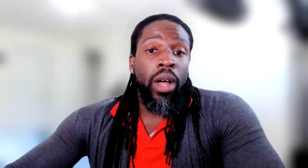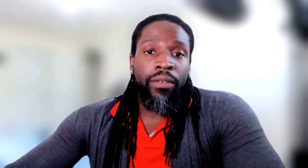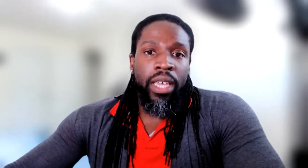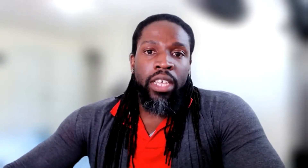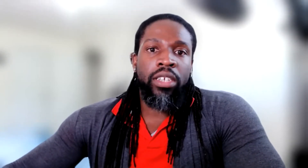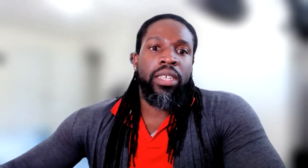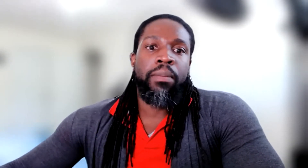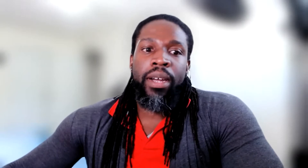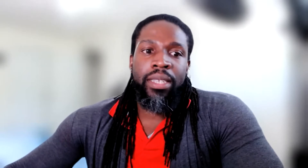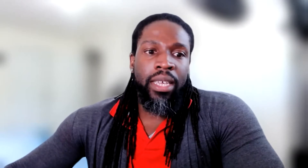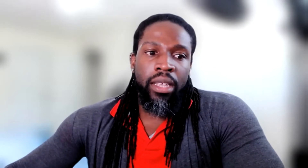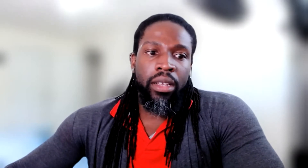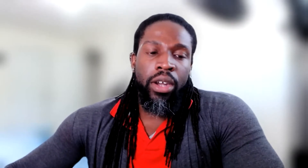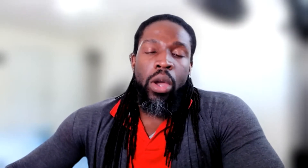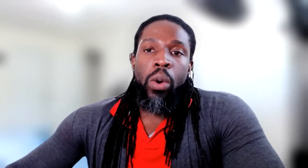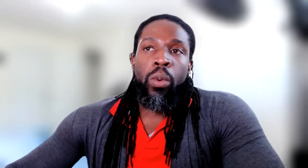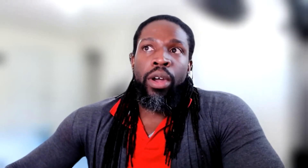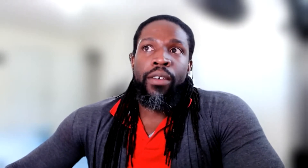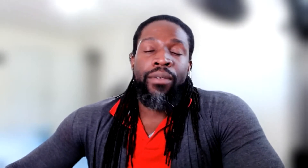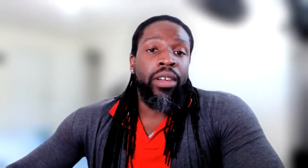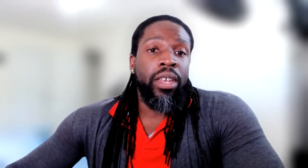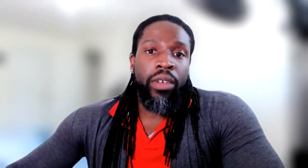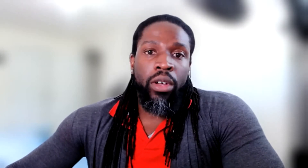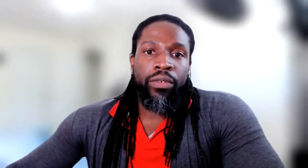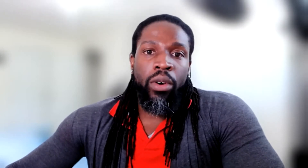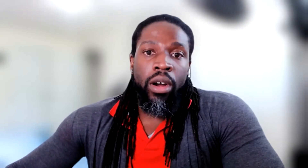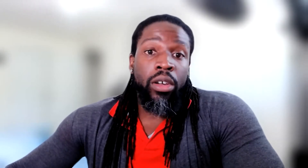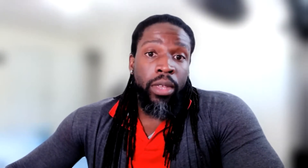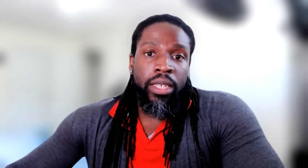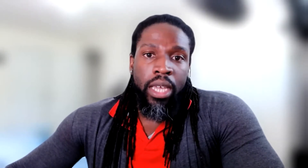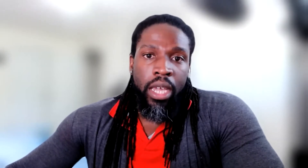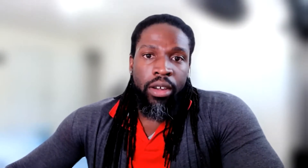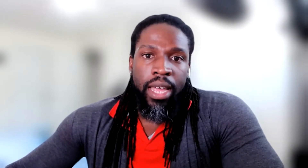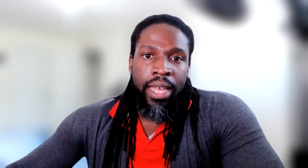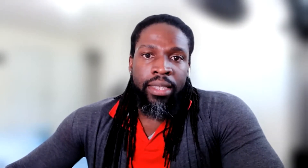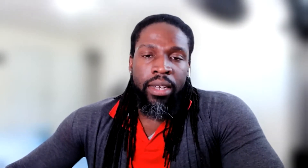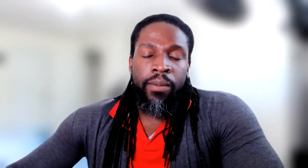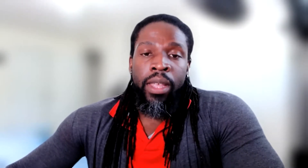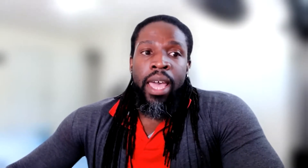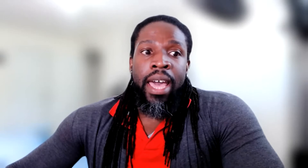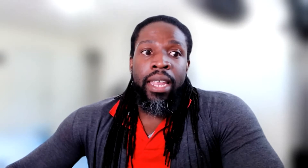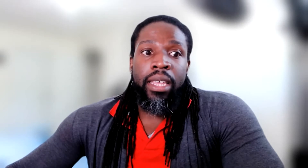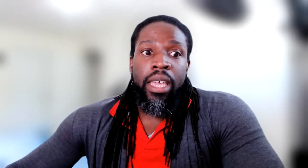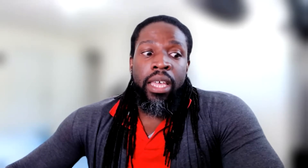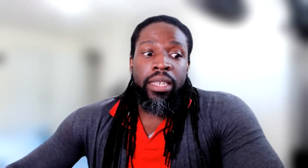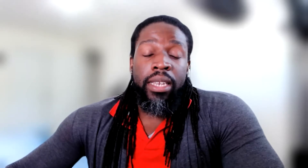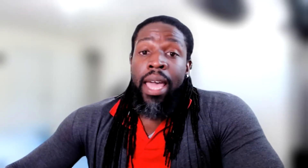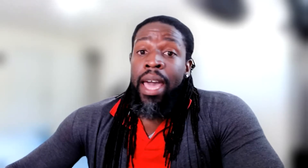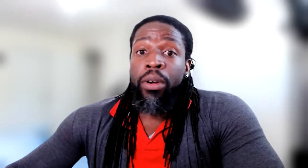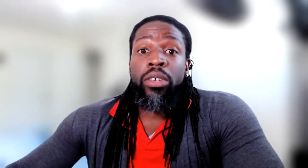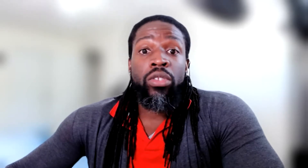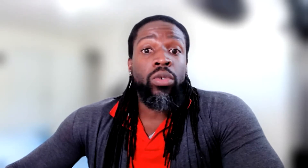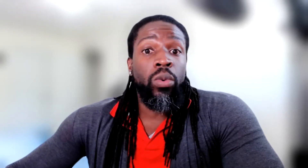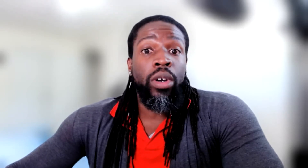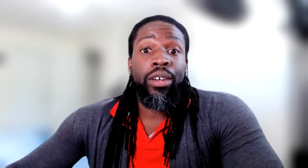those qualifications in particular were very difficult for our community here in Atlanta. And it